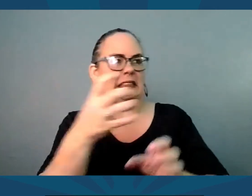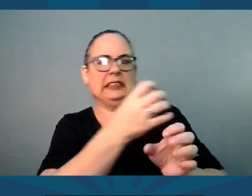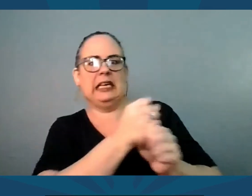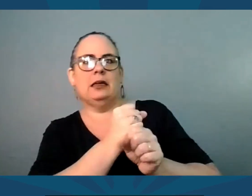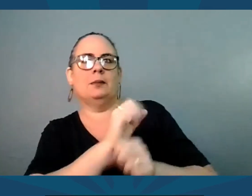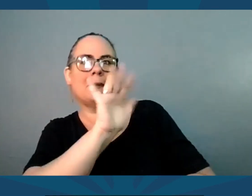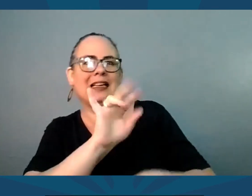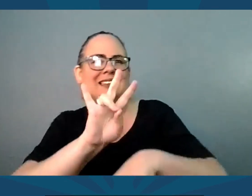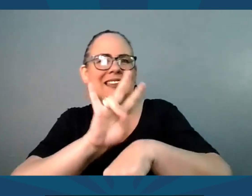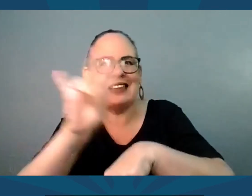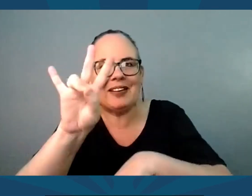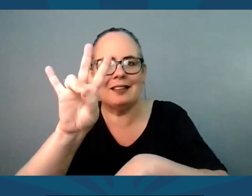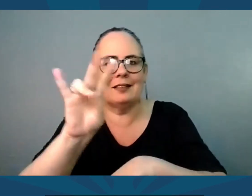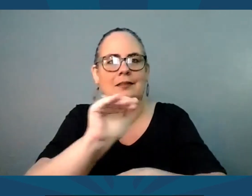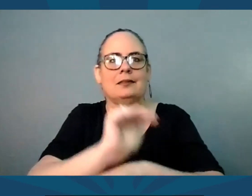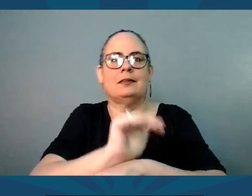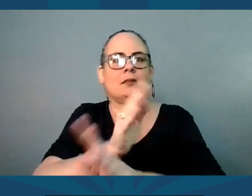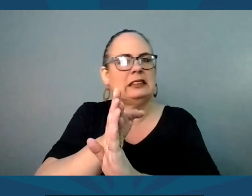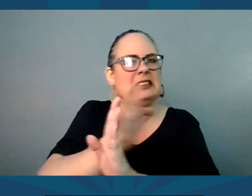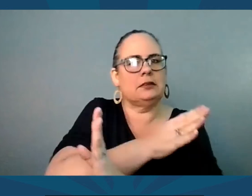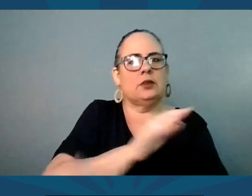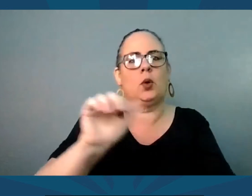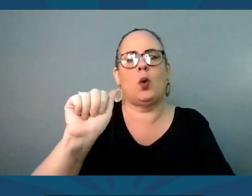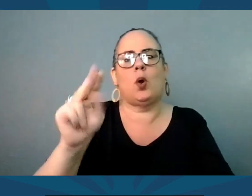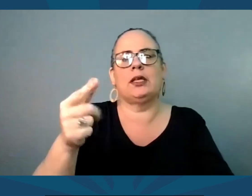Voted ballots must be received no later